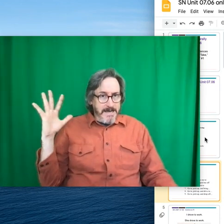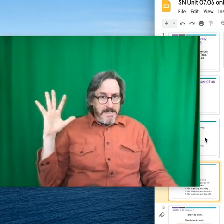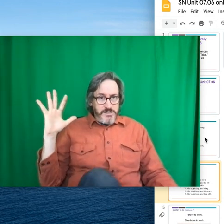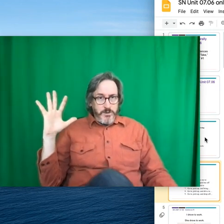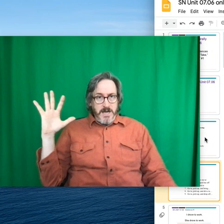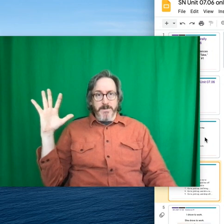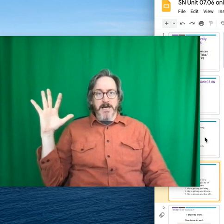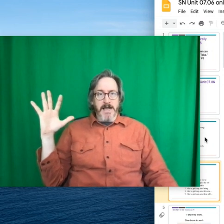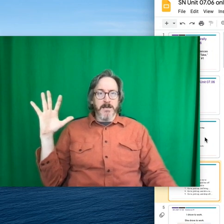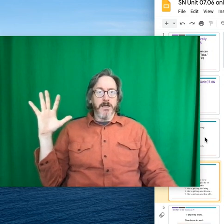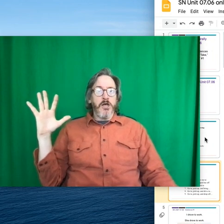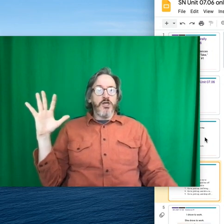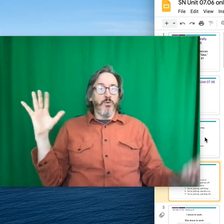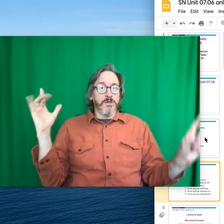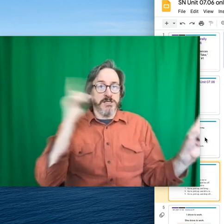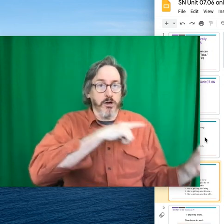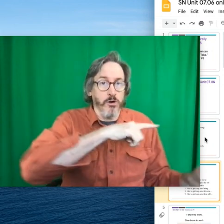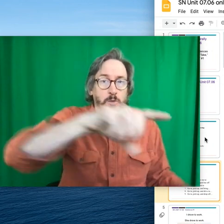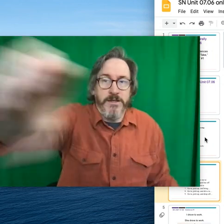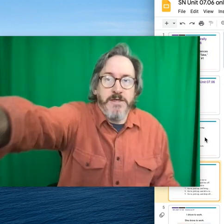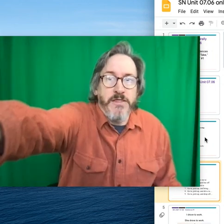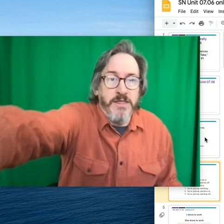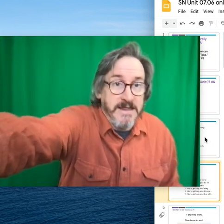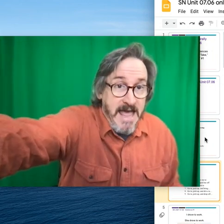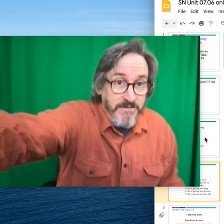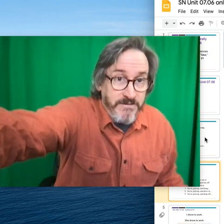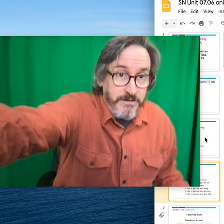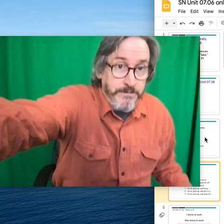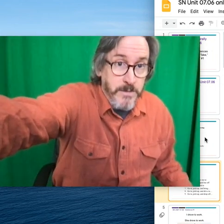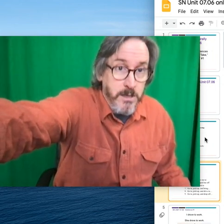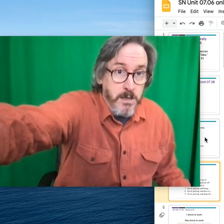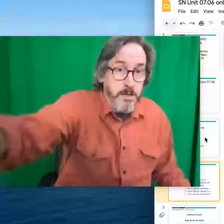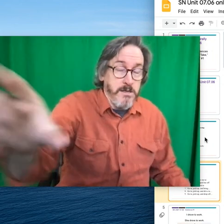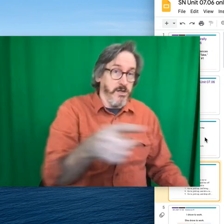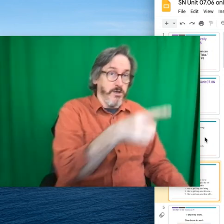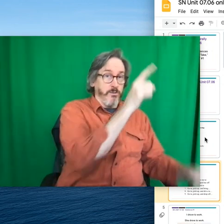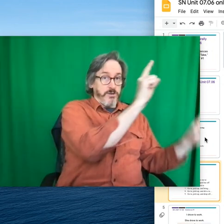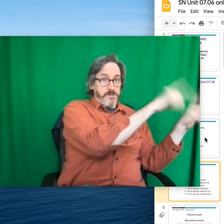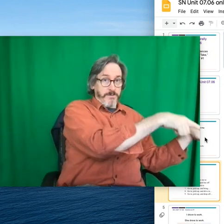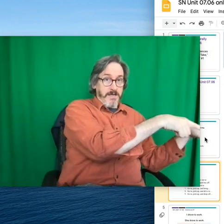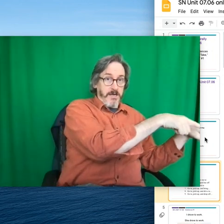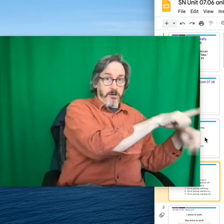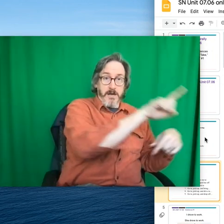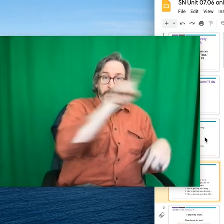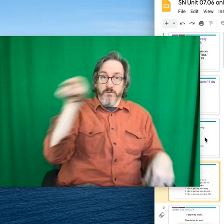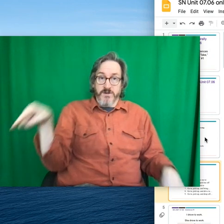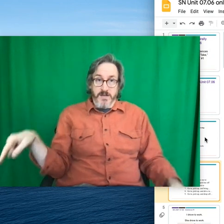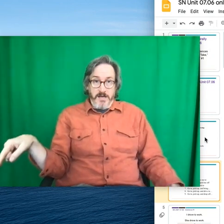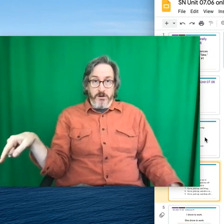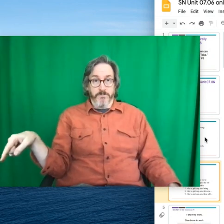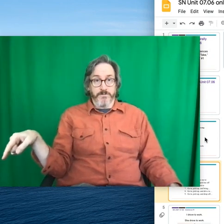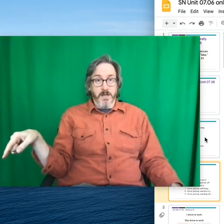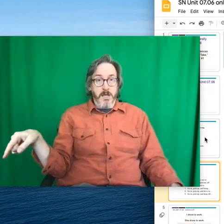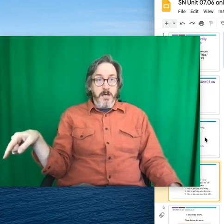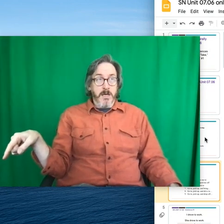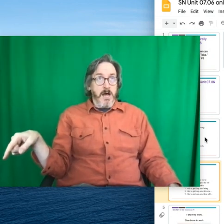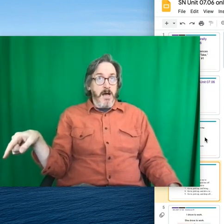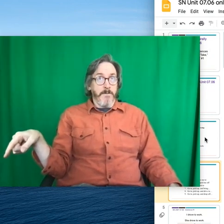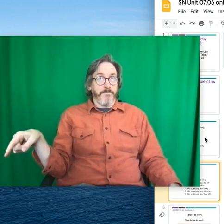right hand is your dominant hand, you will start with the left. So you will do something here and move to here.